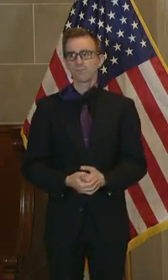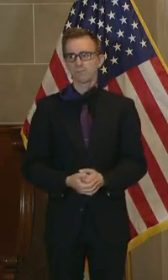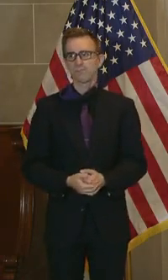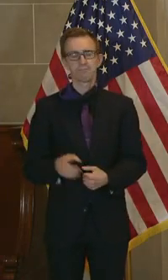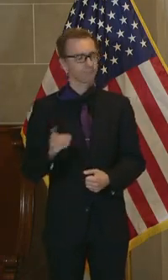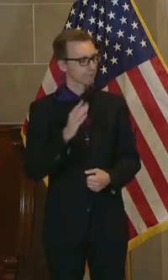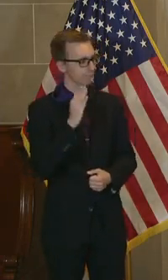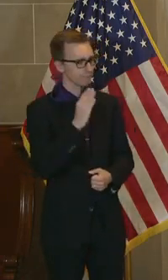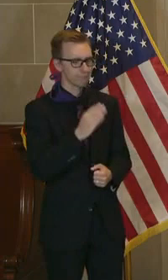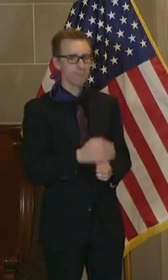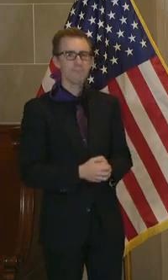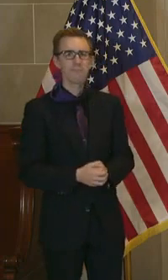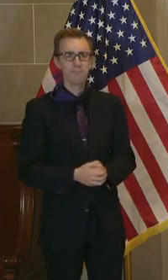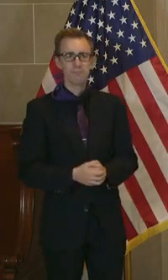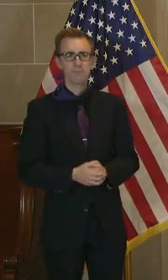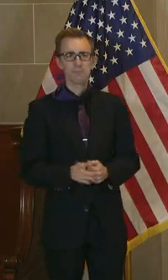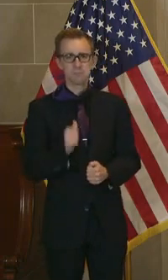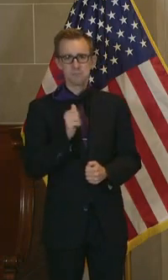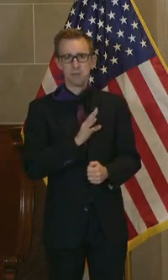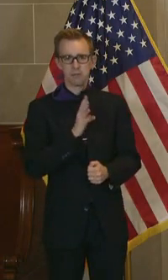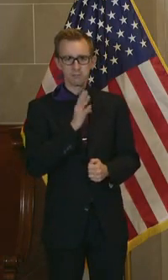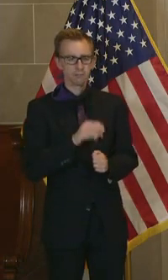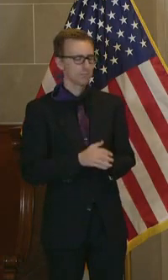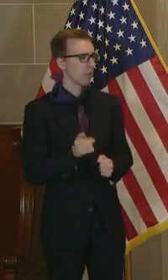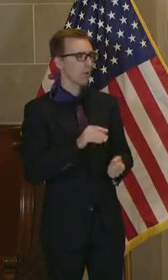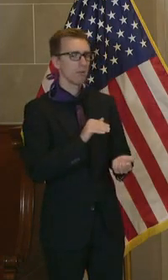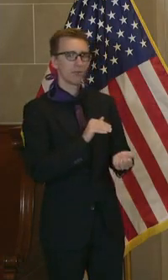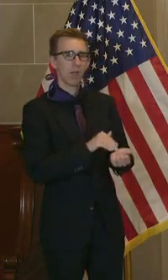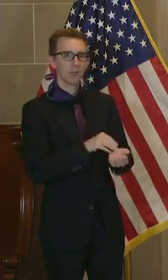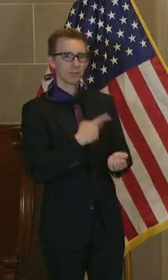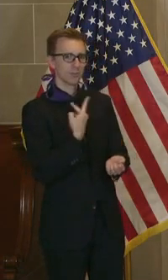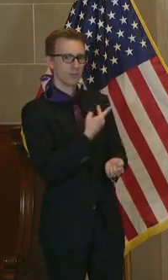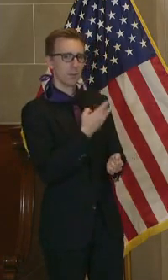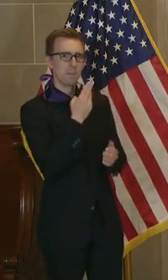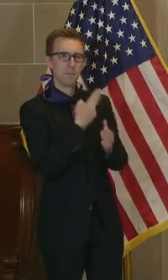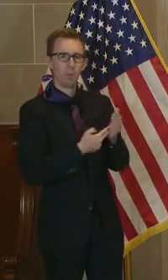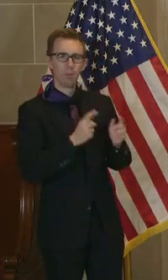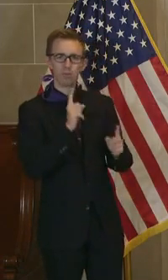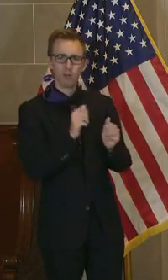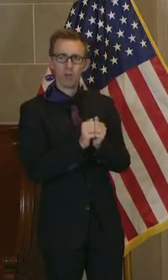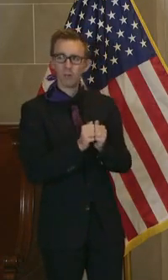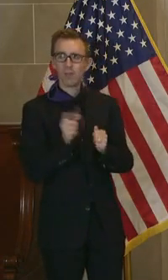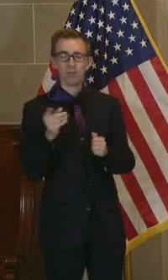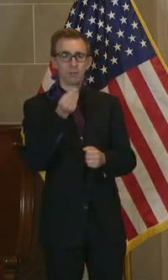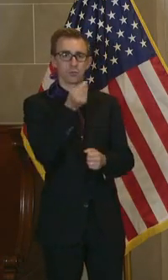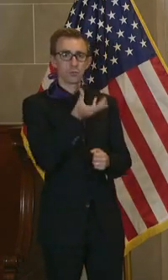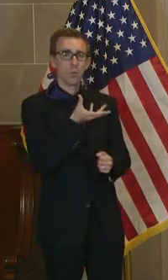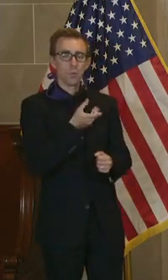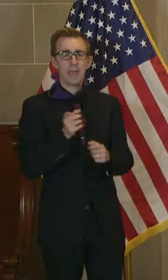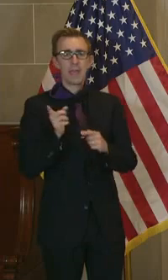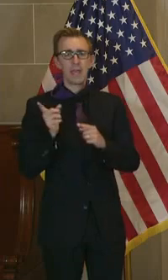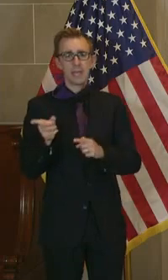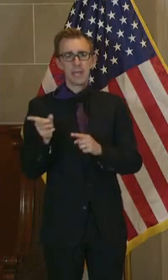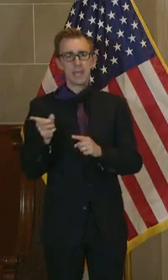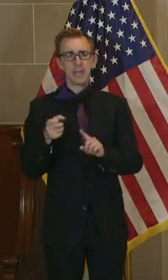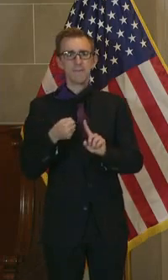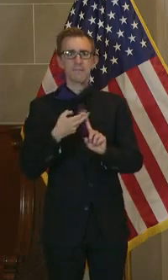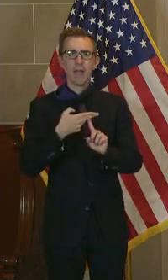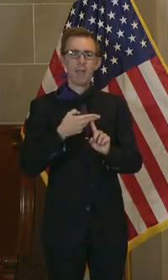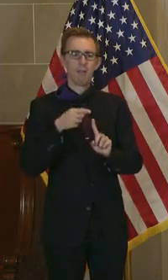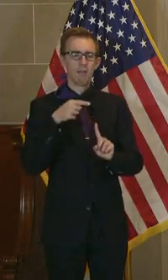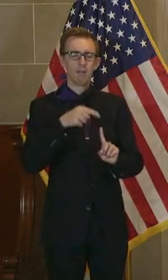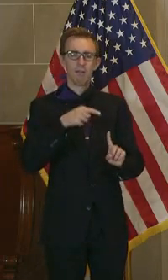Hey, Dr. Williams. Good afternoon. The doctor who I think we both talked to told me that he flagged the spike